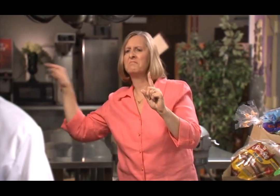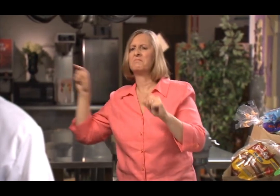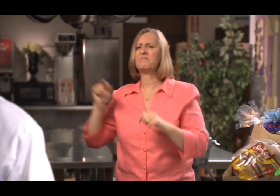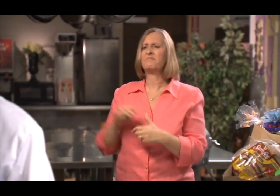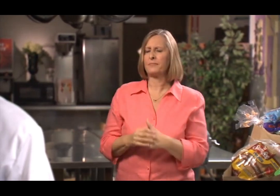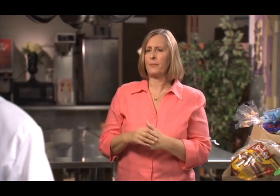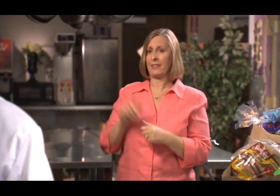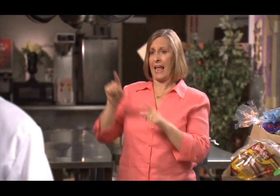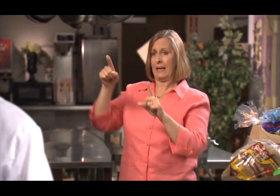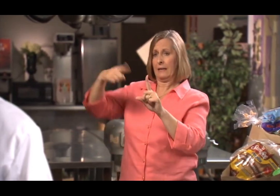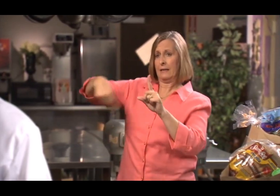and tips.